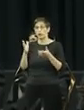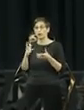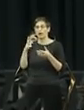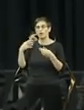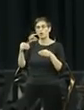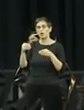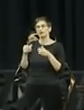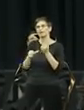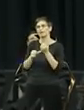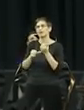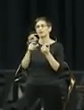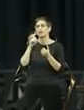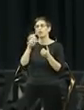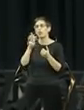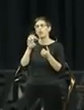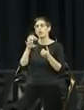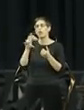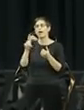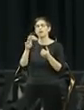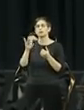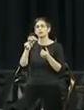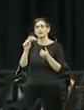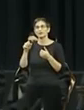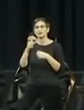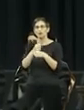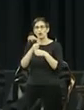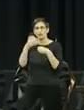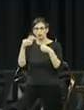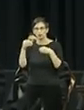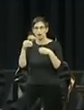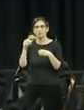assistant at Wild Bill's Coffee Shop in Iowa City.